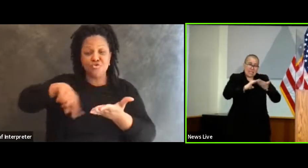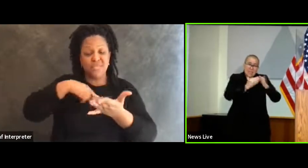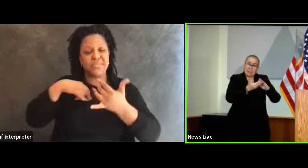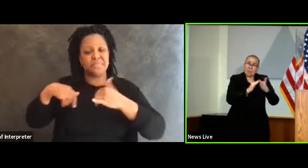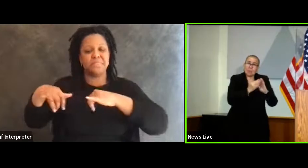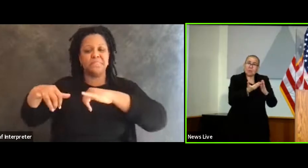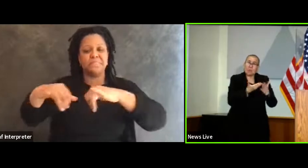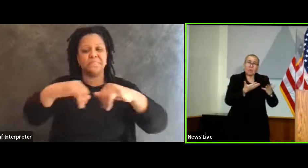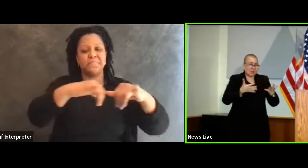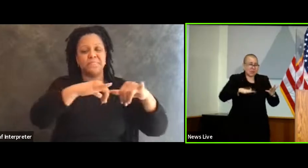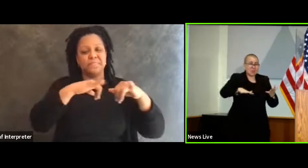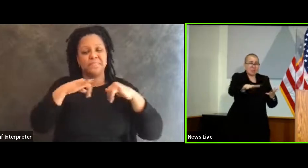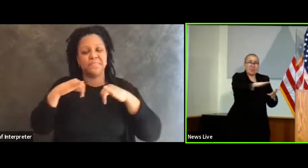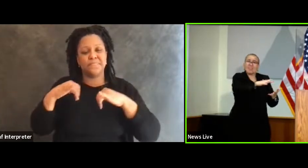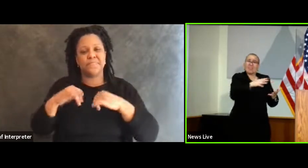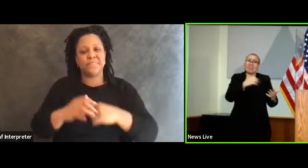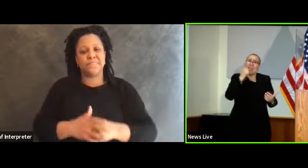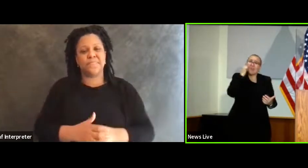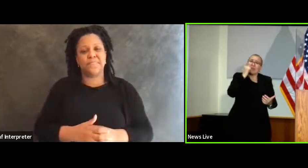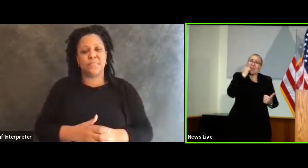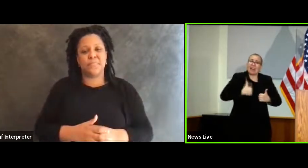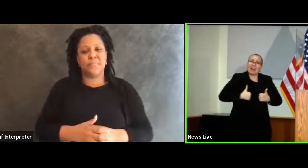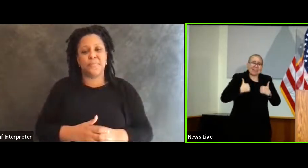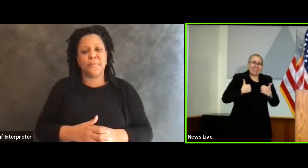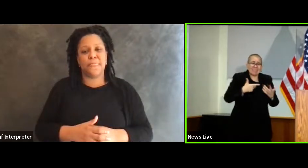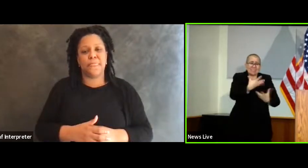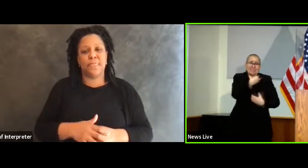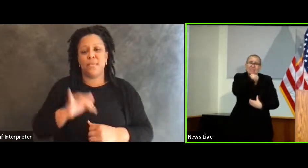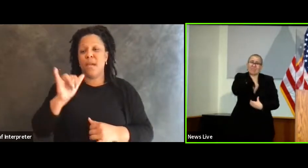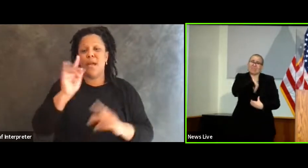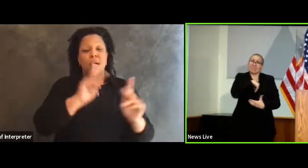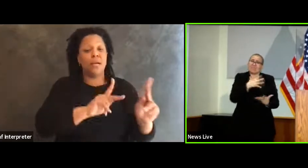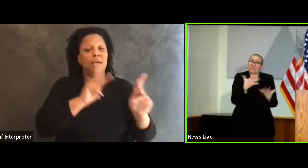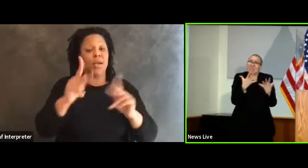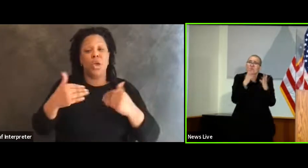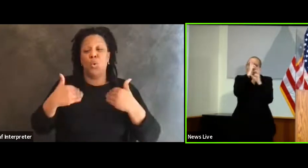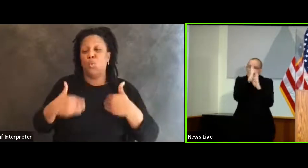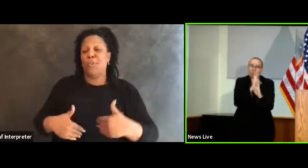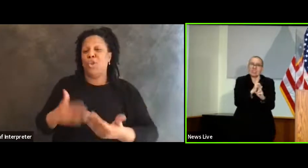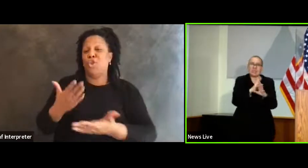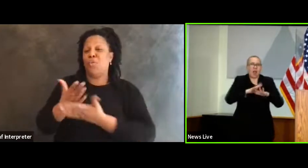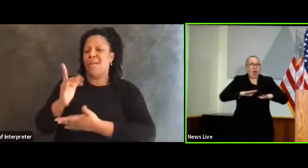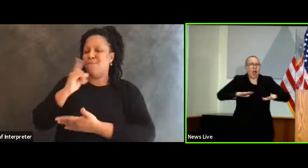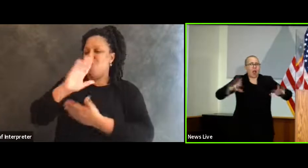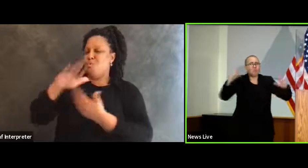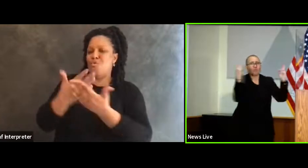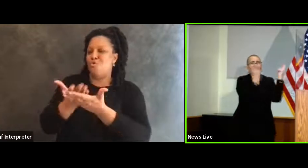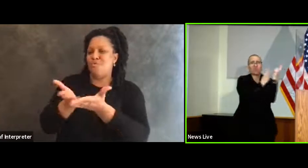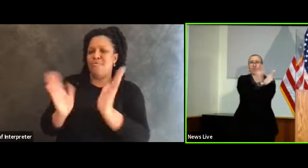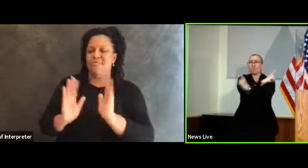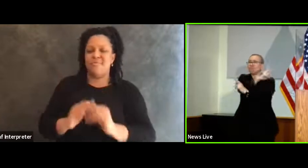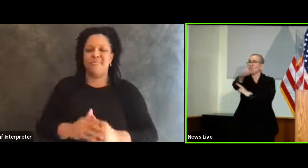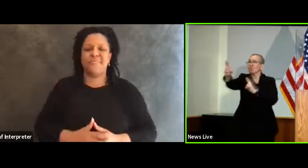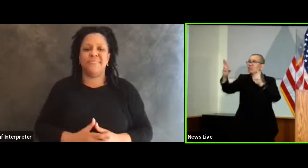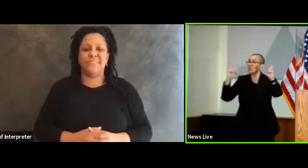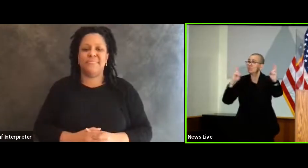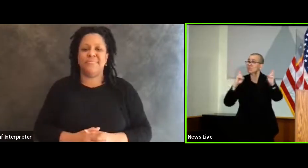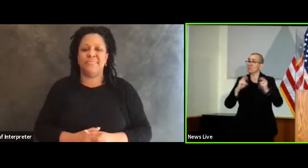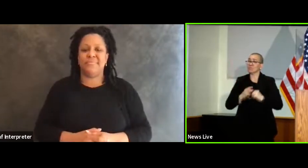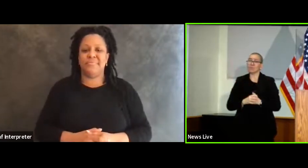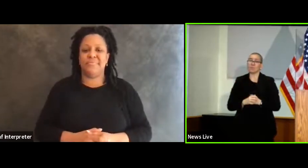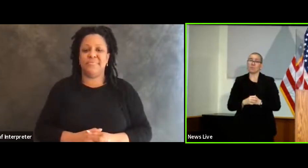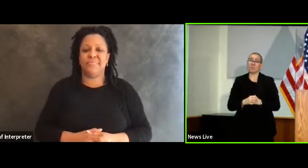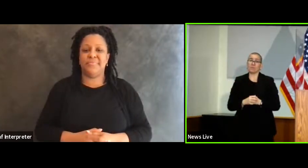consistent with human rights, decency for everyone. And I think one of the things, when we get into